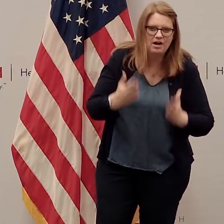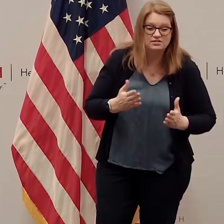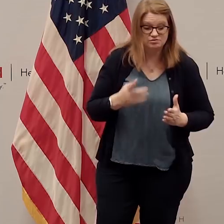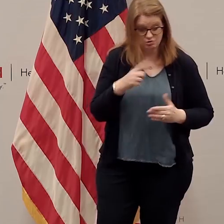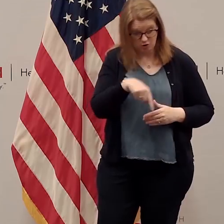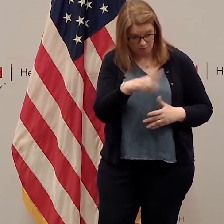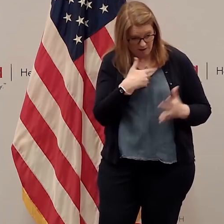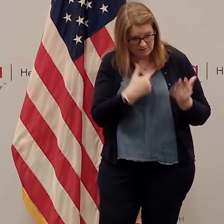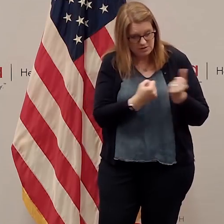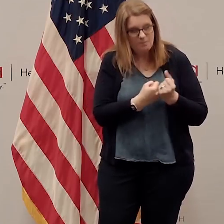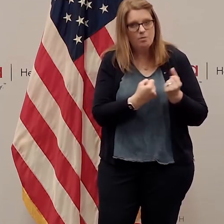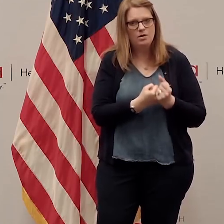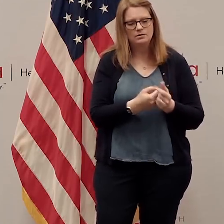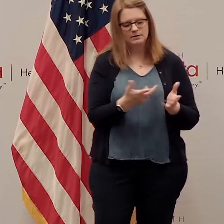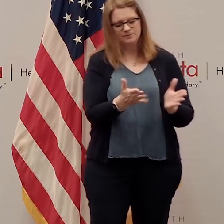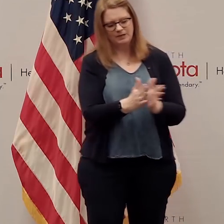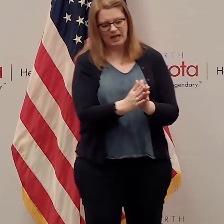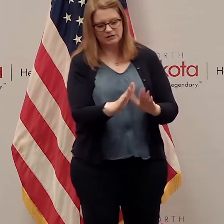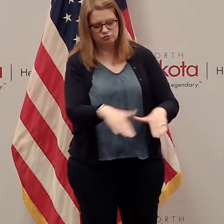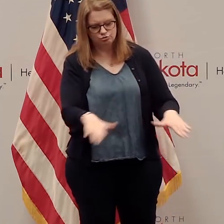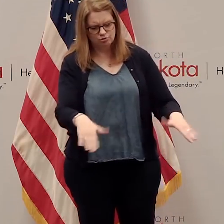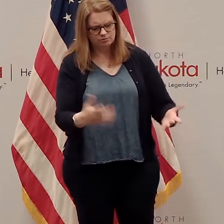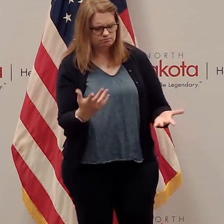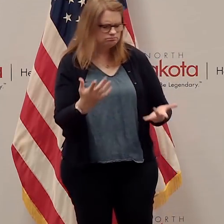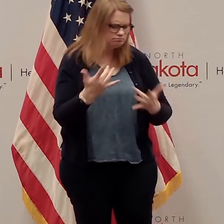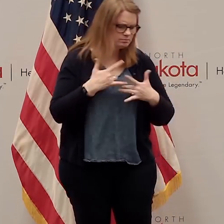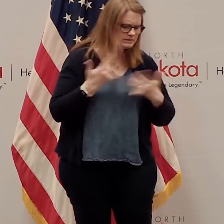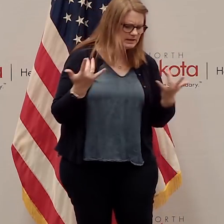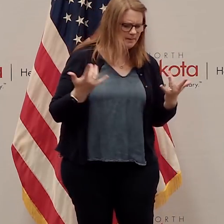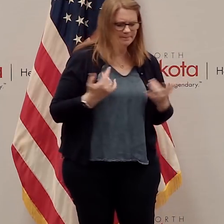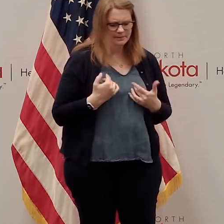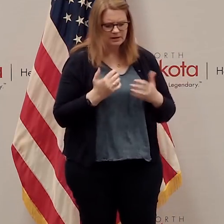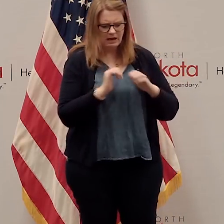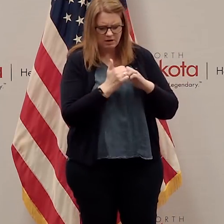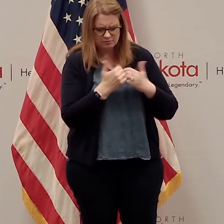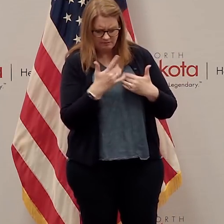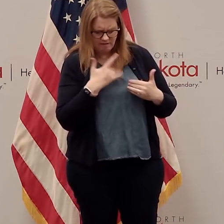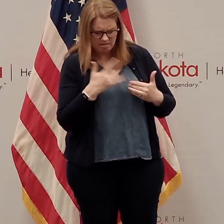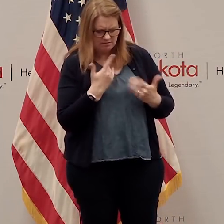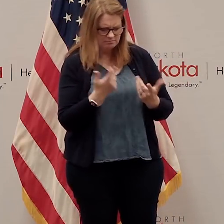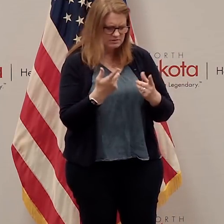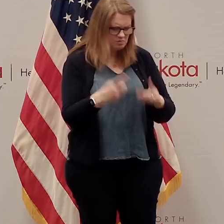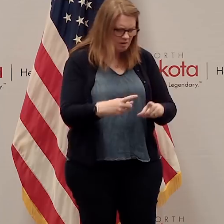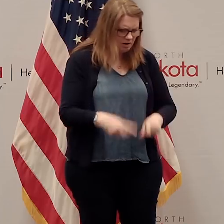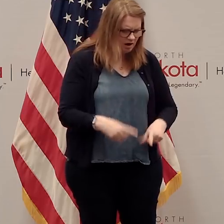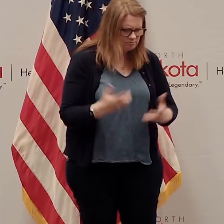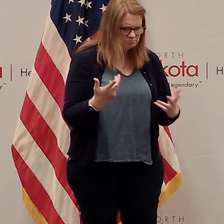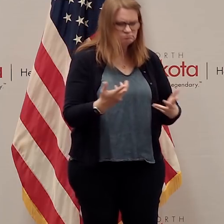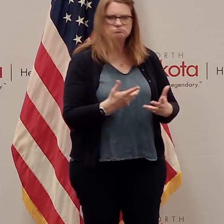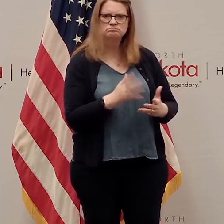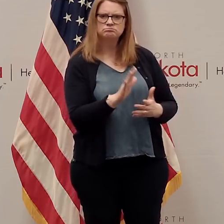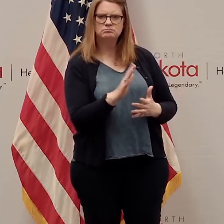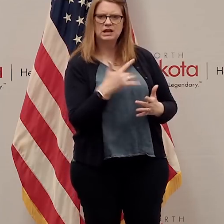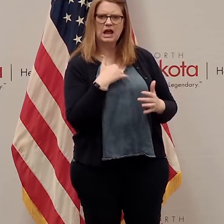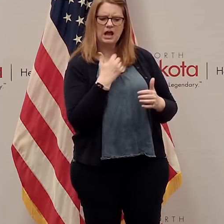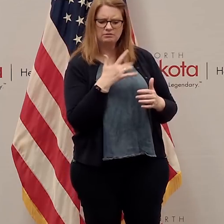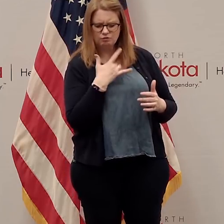need. Ask children about their experiences and listening to how they're developing to this situation, or how they're adapting, excuse